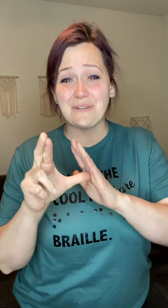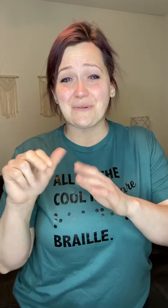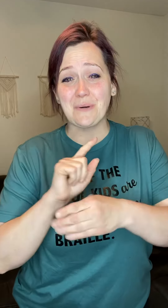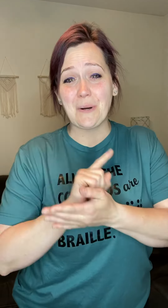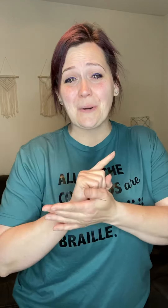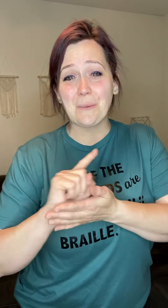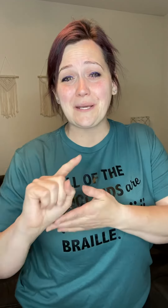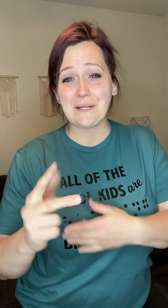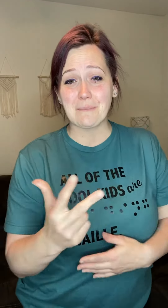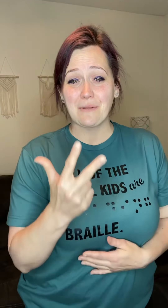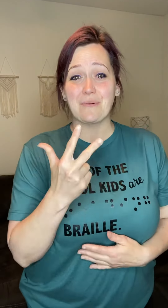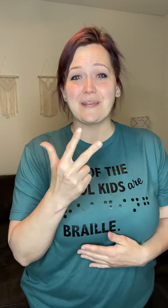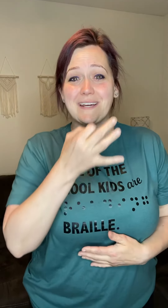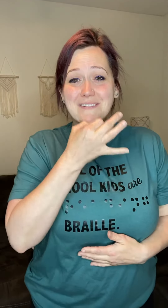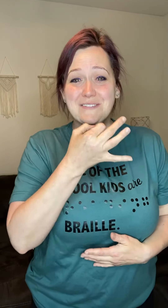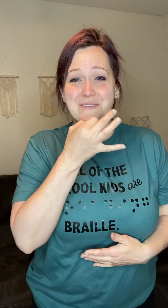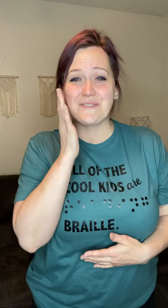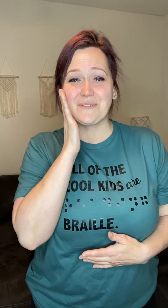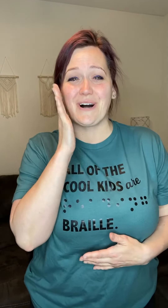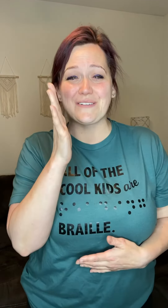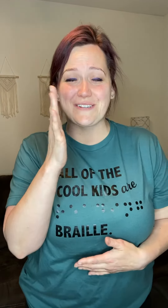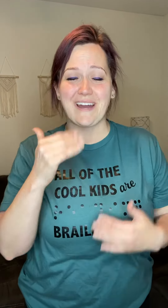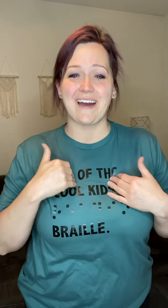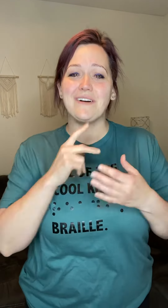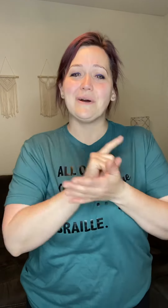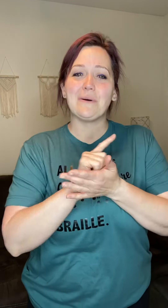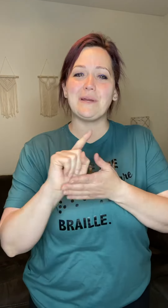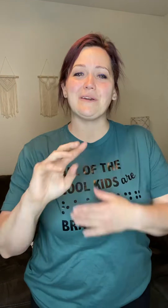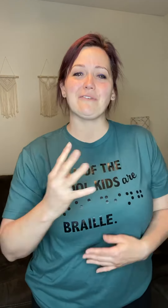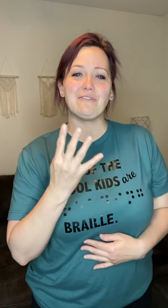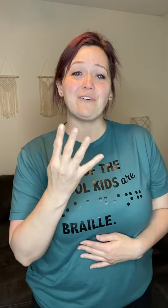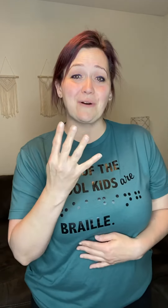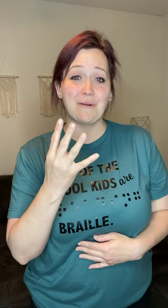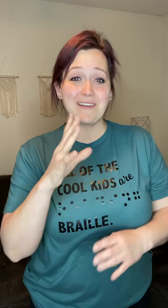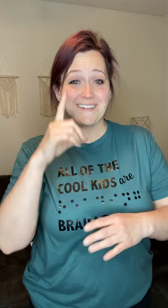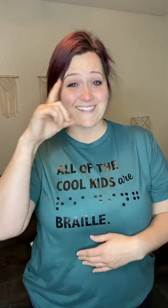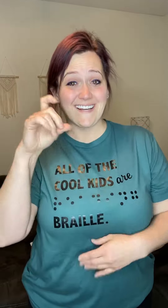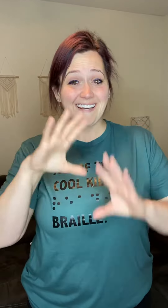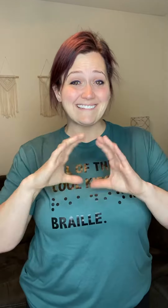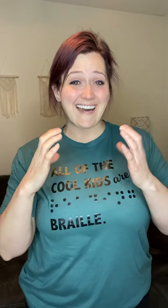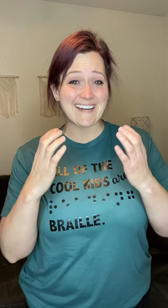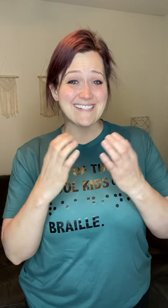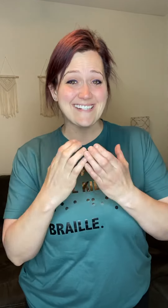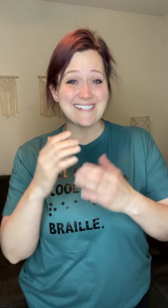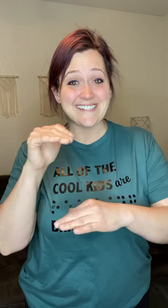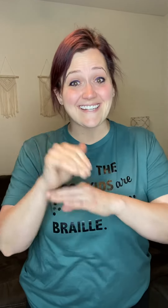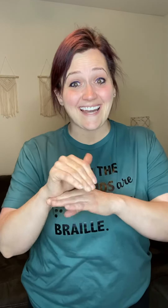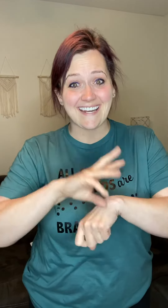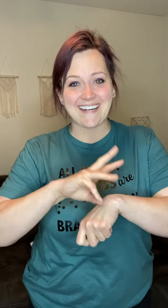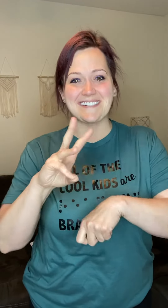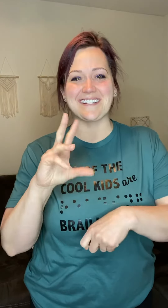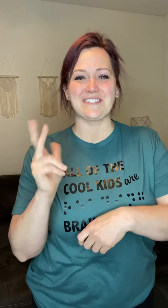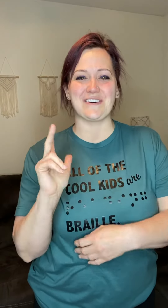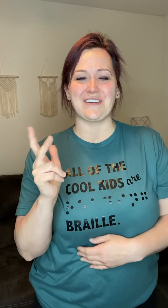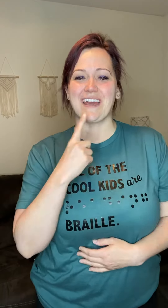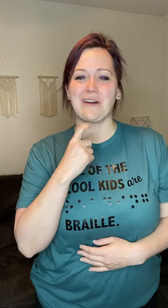review week number 3, and soon you will also have week 4 because class is tonight at 6:30 at